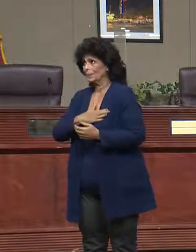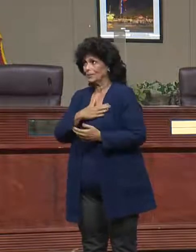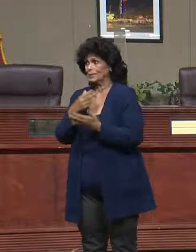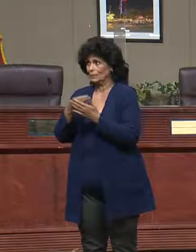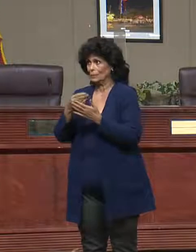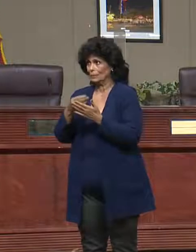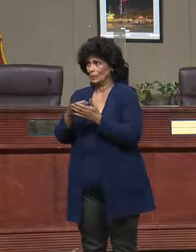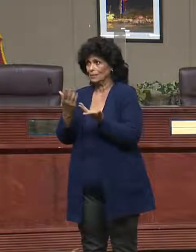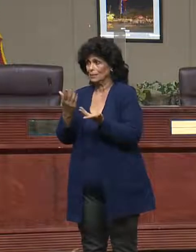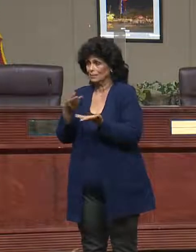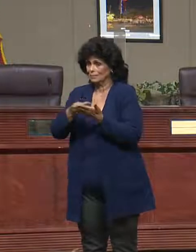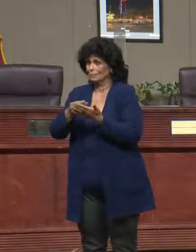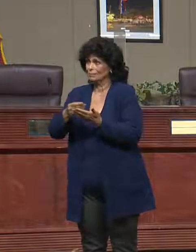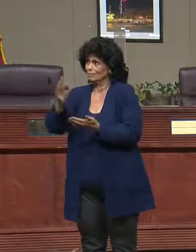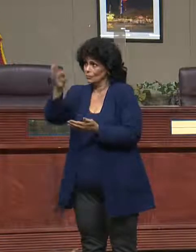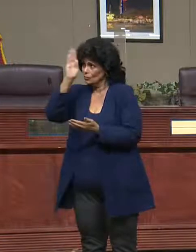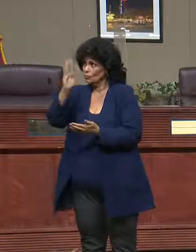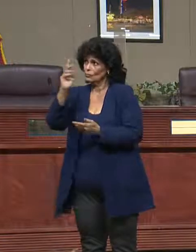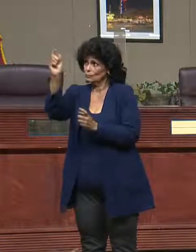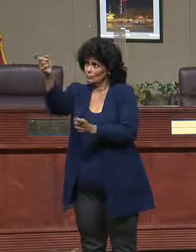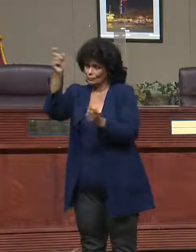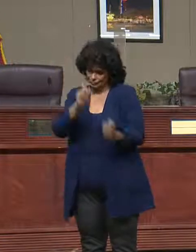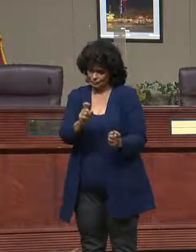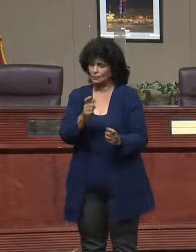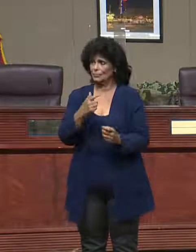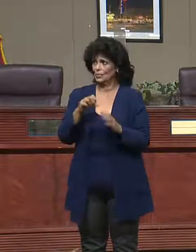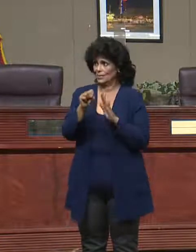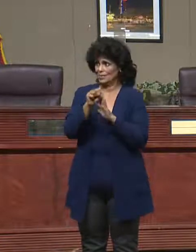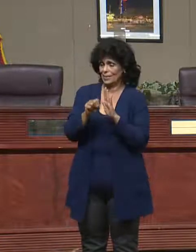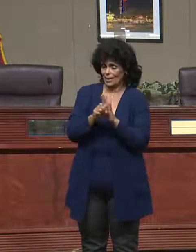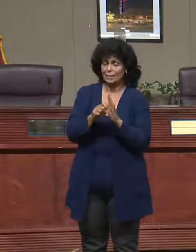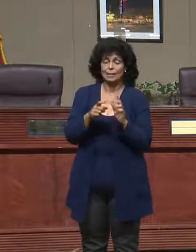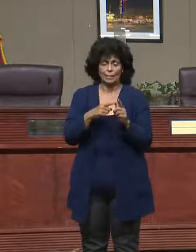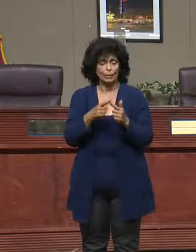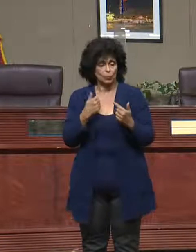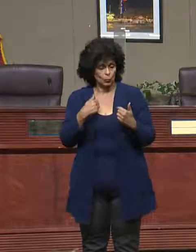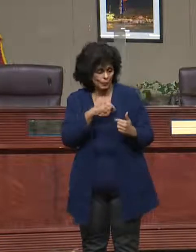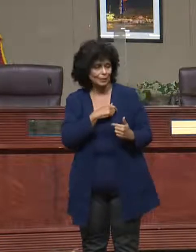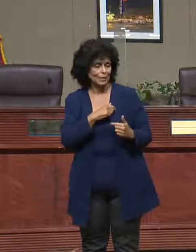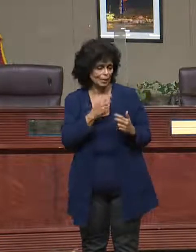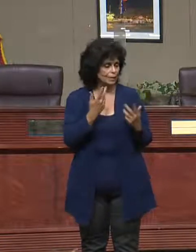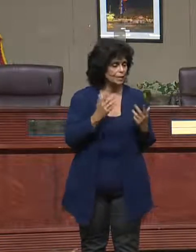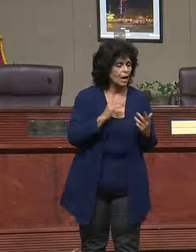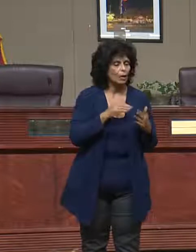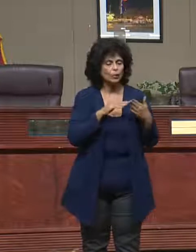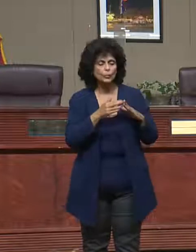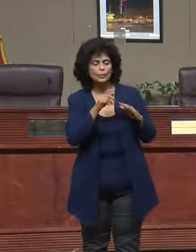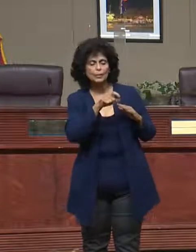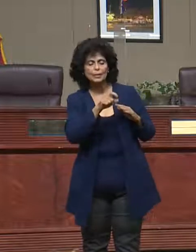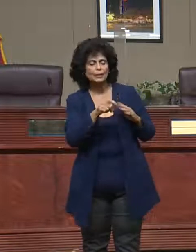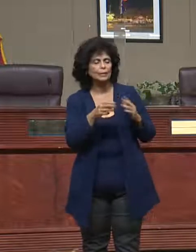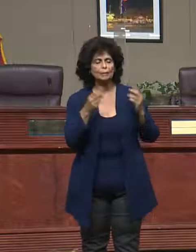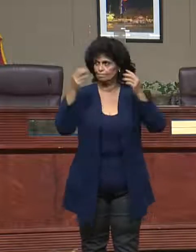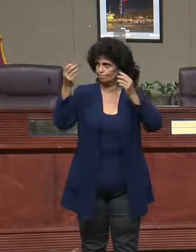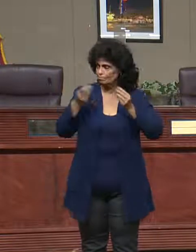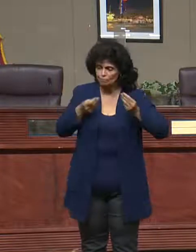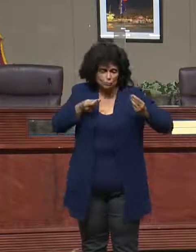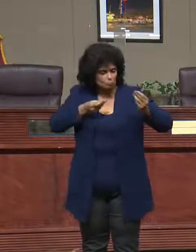because that allows us to react and respond to the needs of our community in a timely